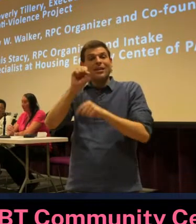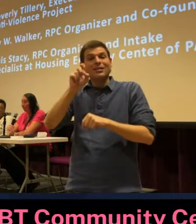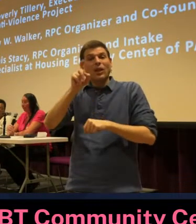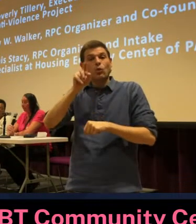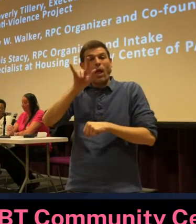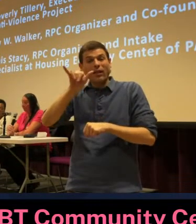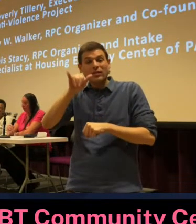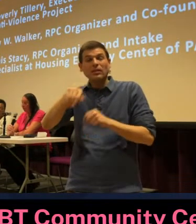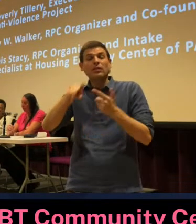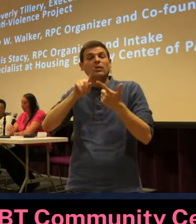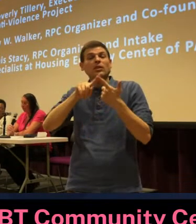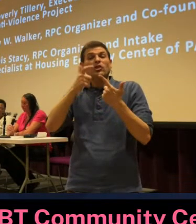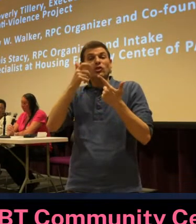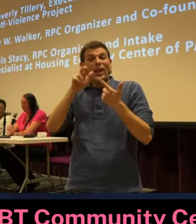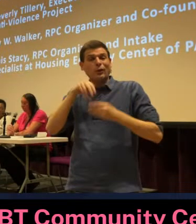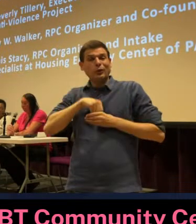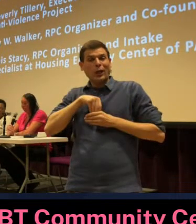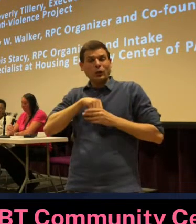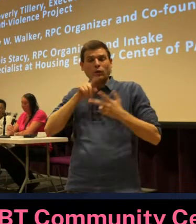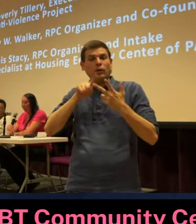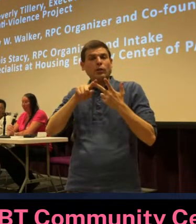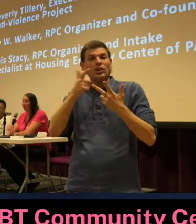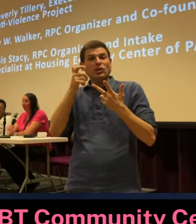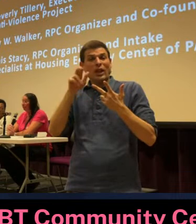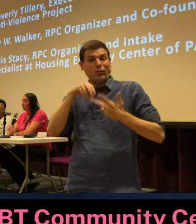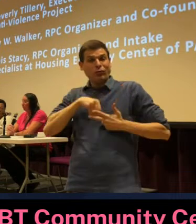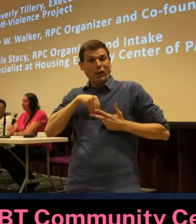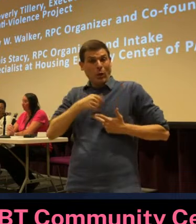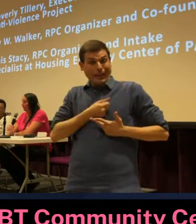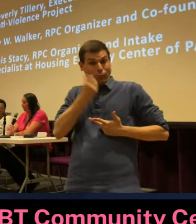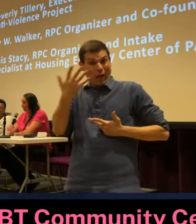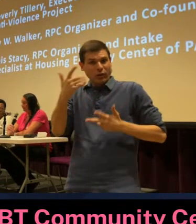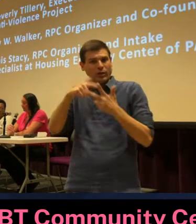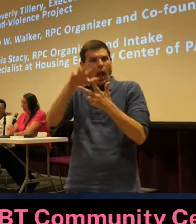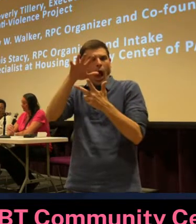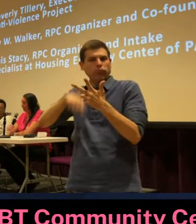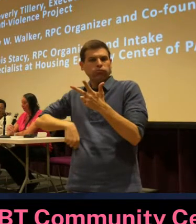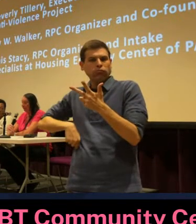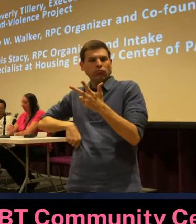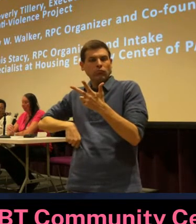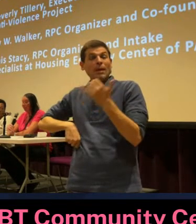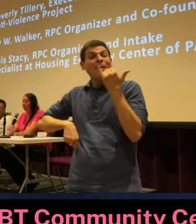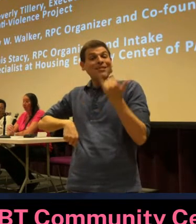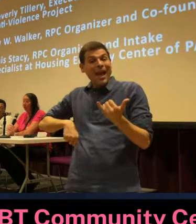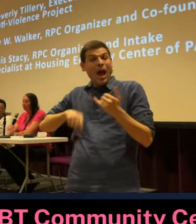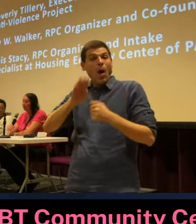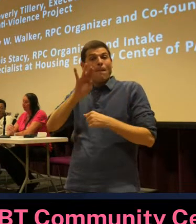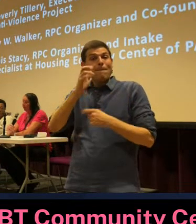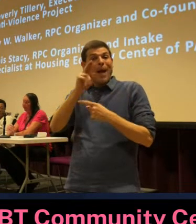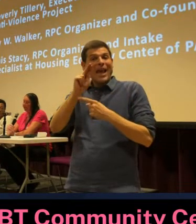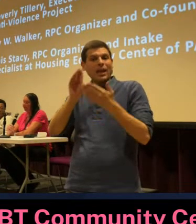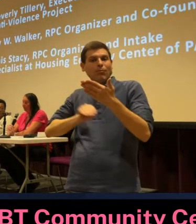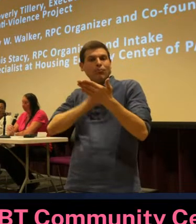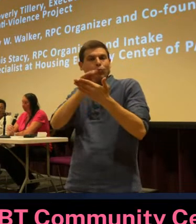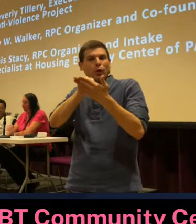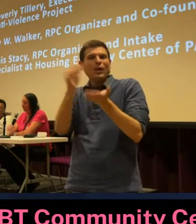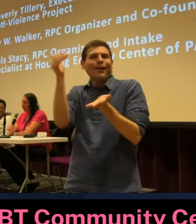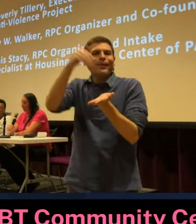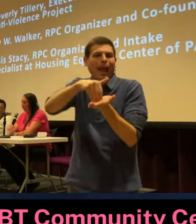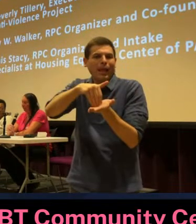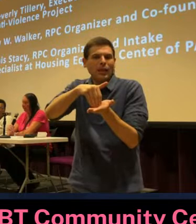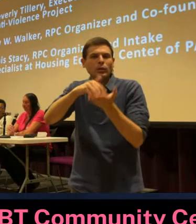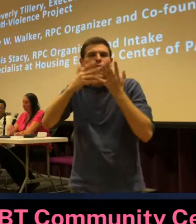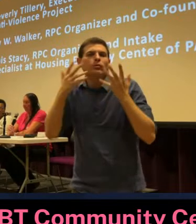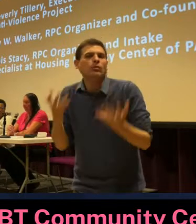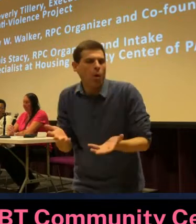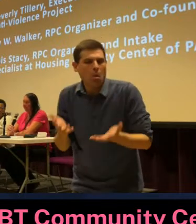expression. Since the new administration's in under Biden, those are put back in. Right, so, okay. What do we